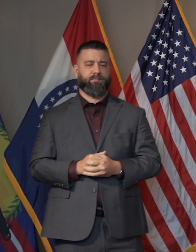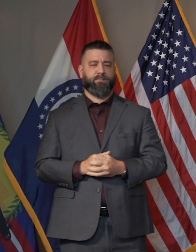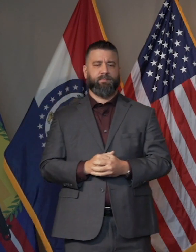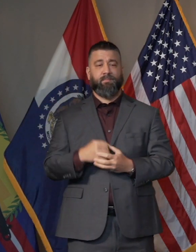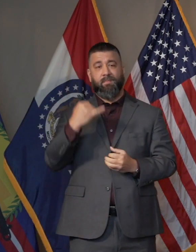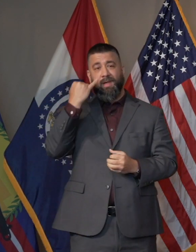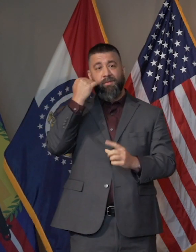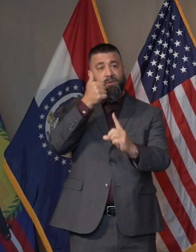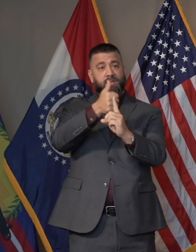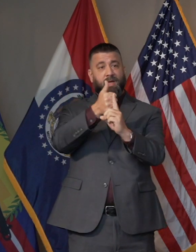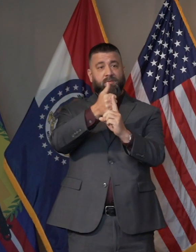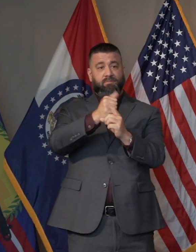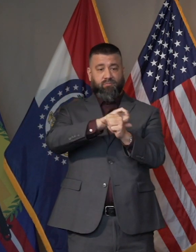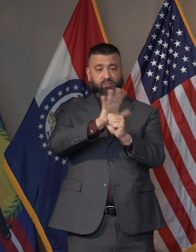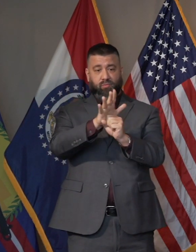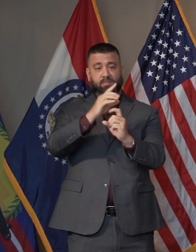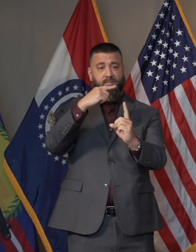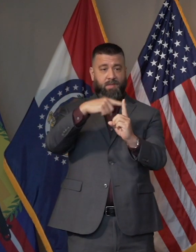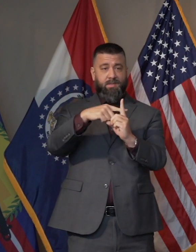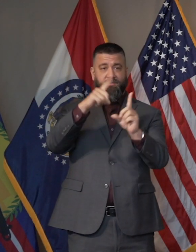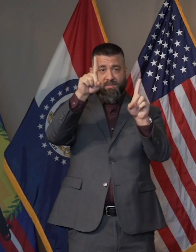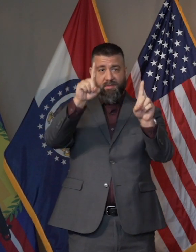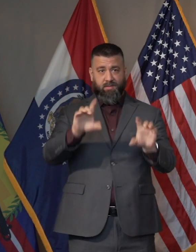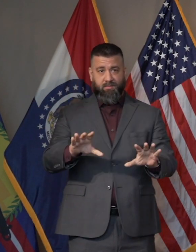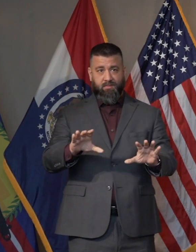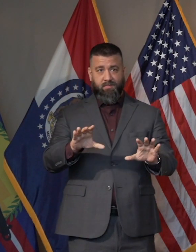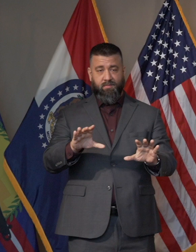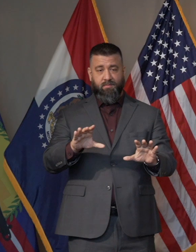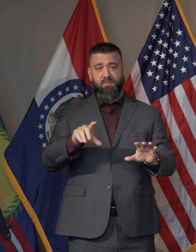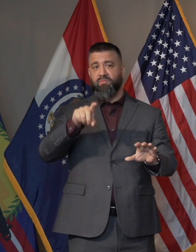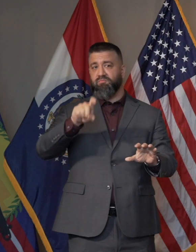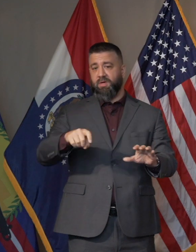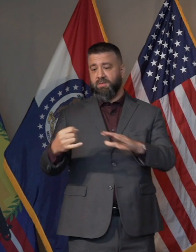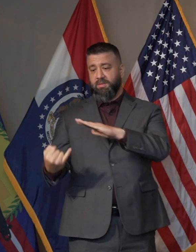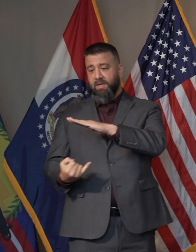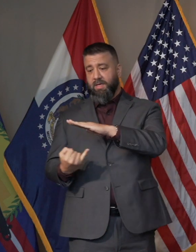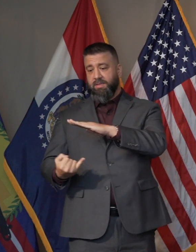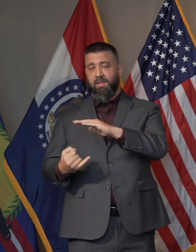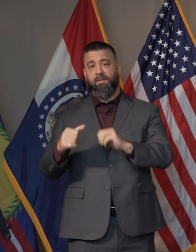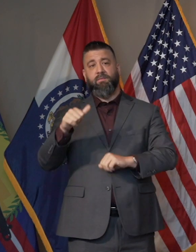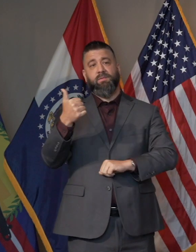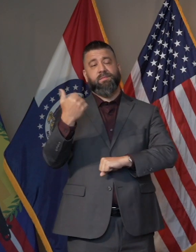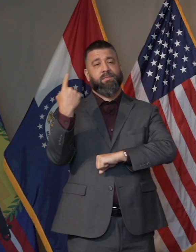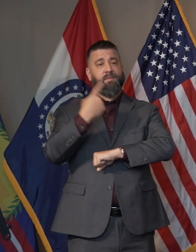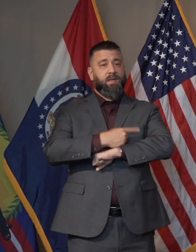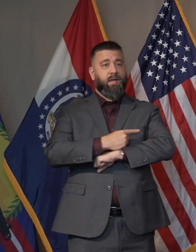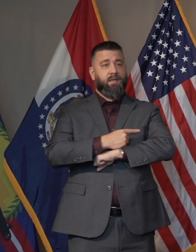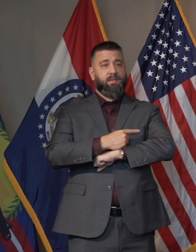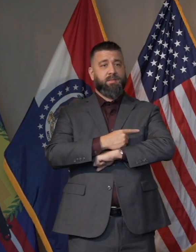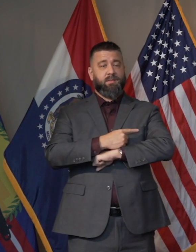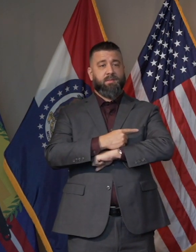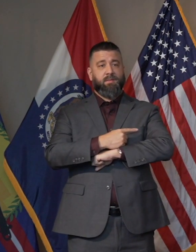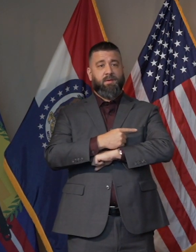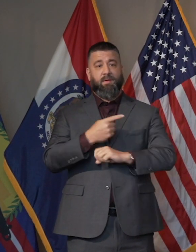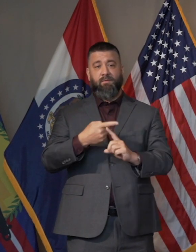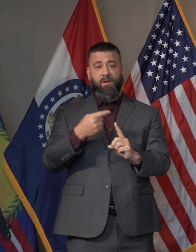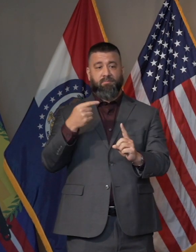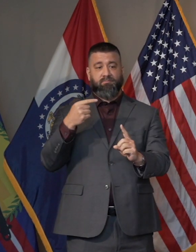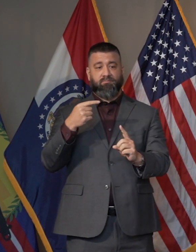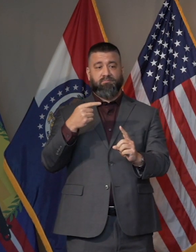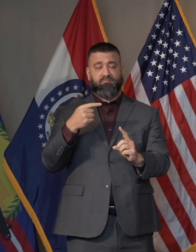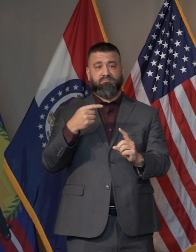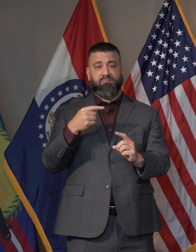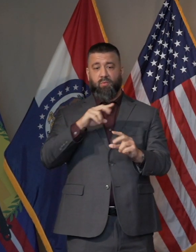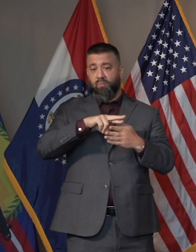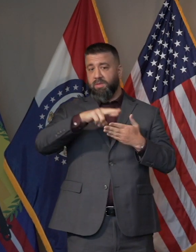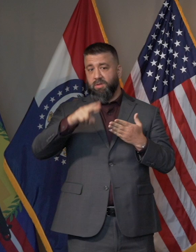positive, you must isolate for 10 days until from the point of time when you've tested positive or the point